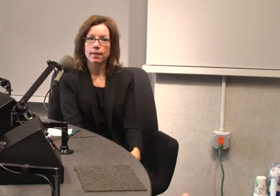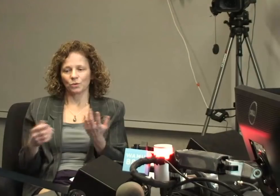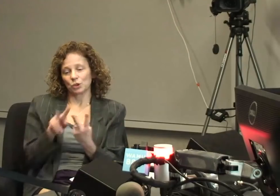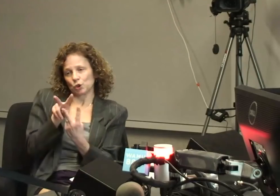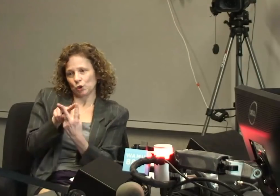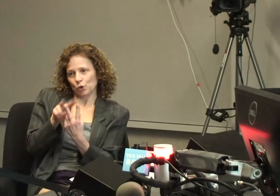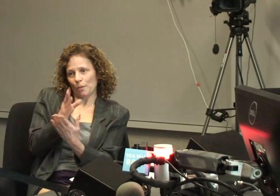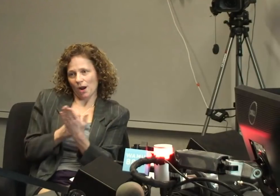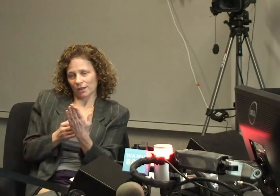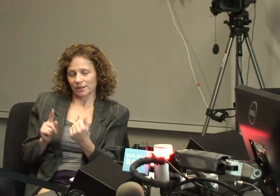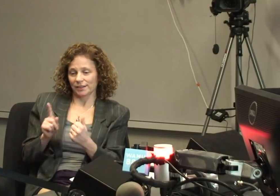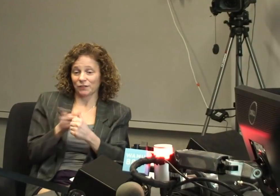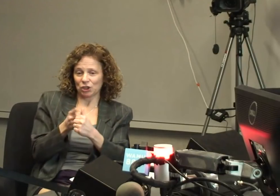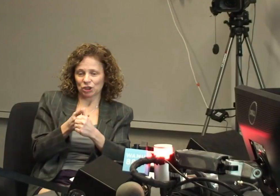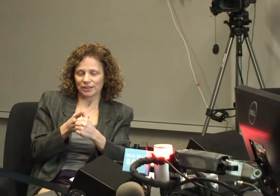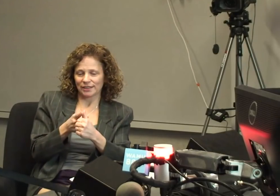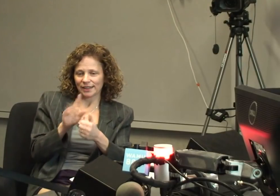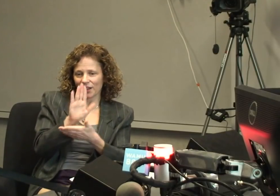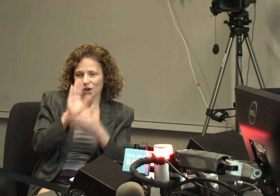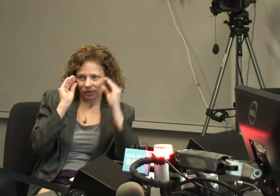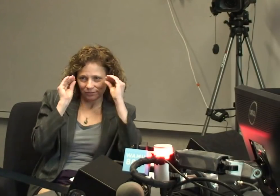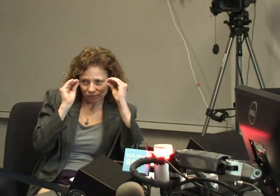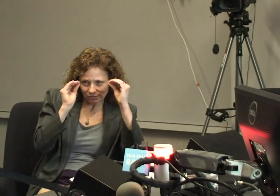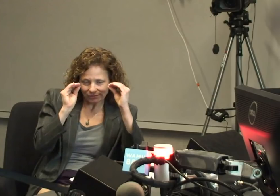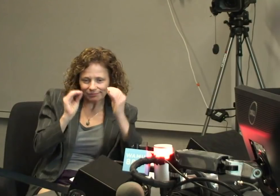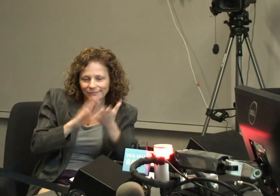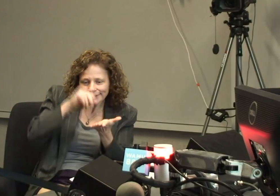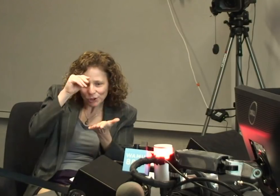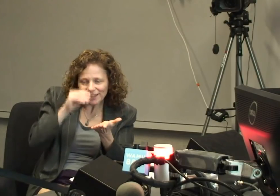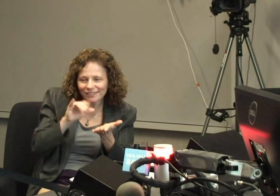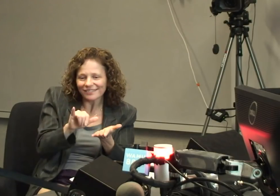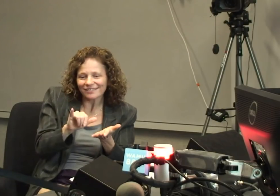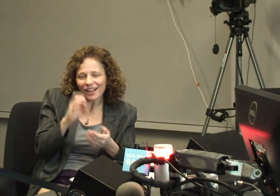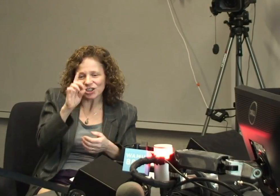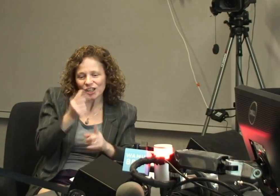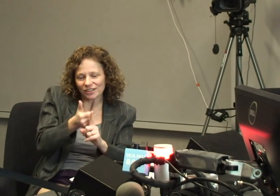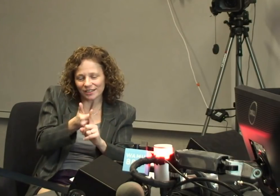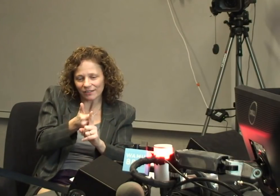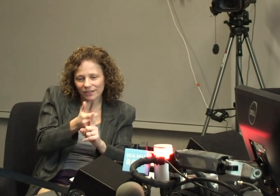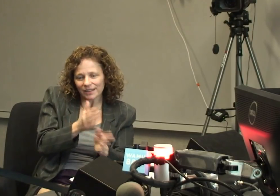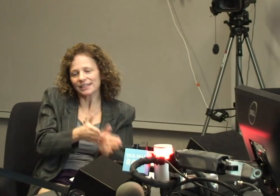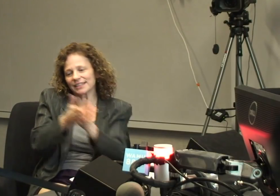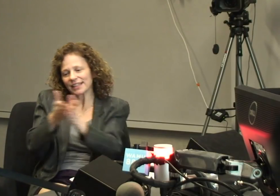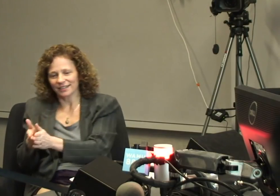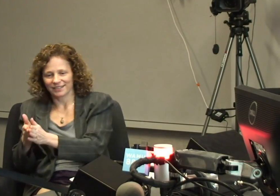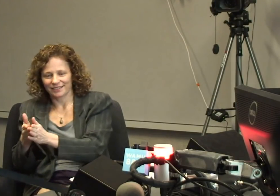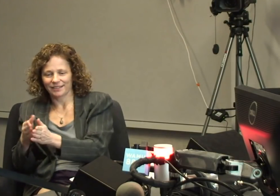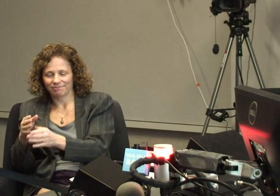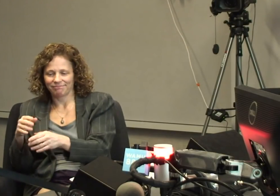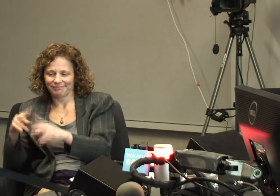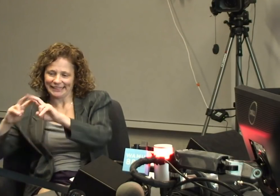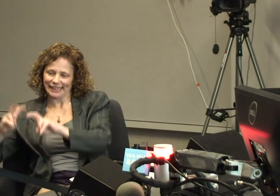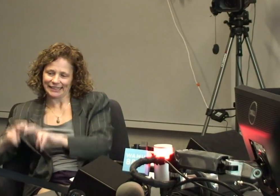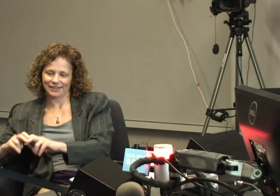Well, there are two parts to that answer. First, there's the instruction of teaching an individual to become an interpreter. That's the